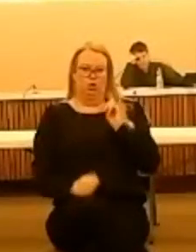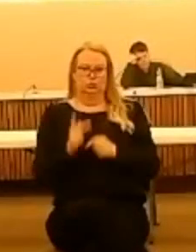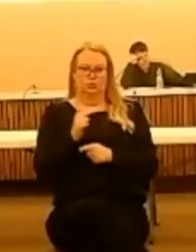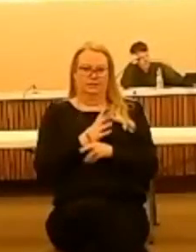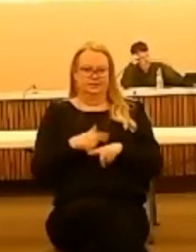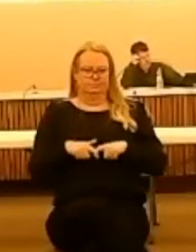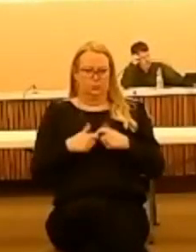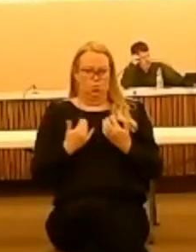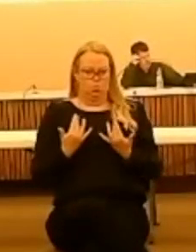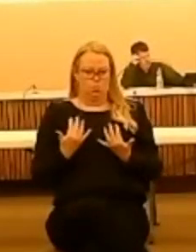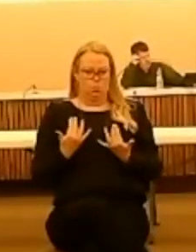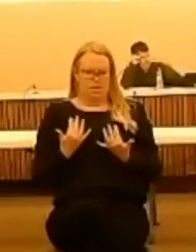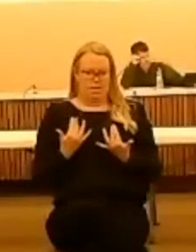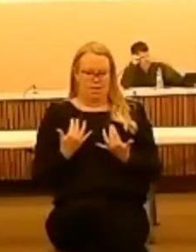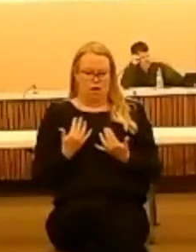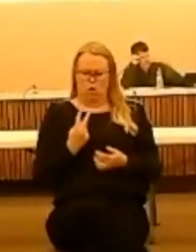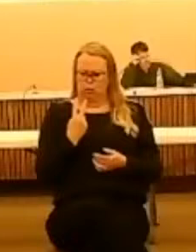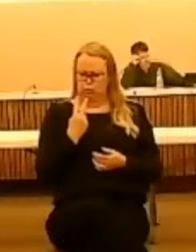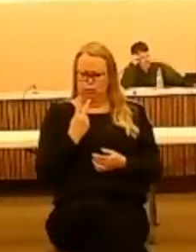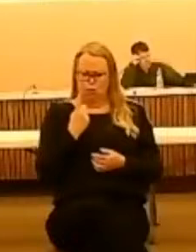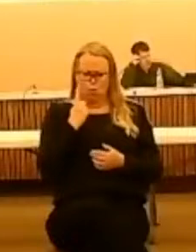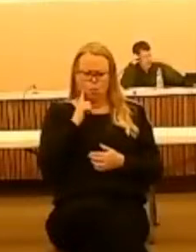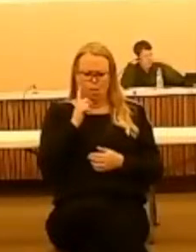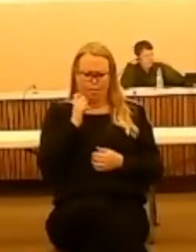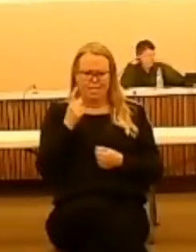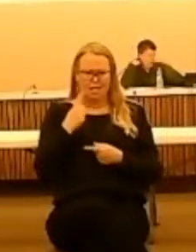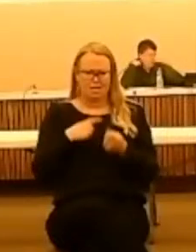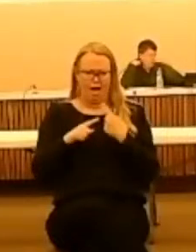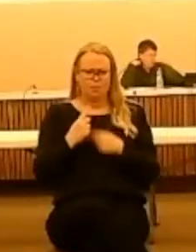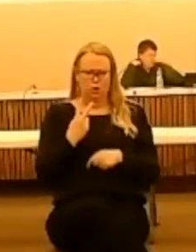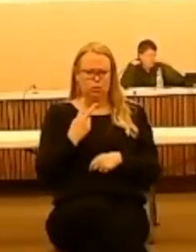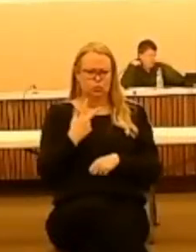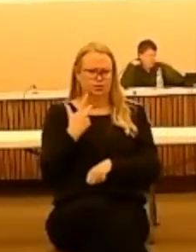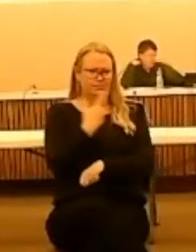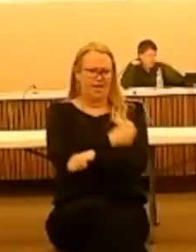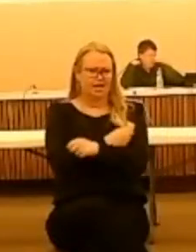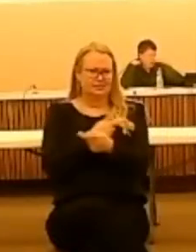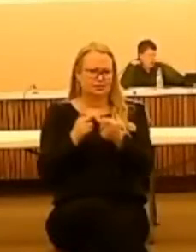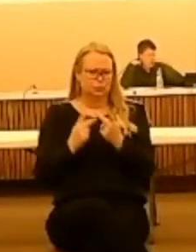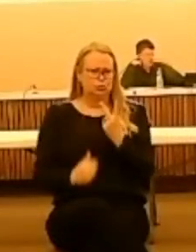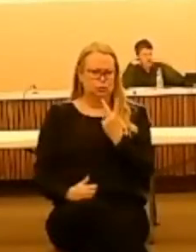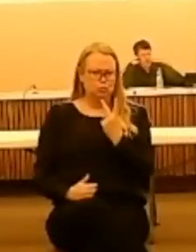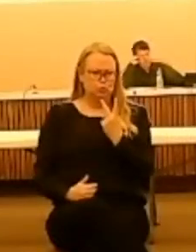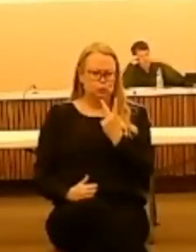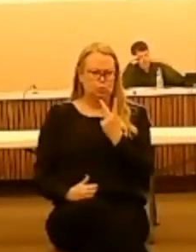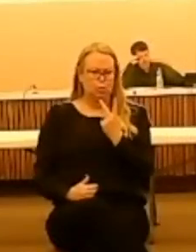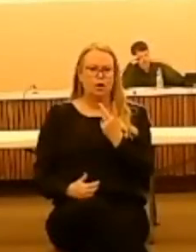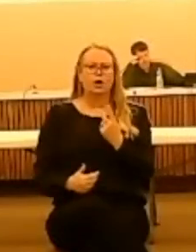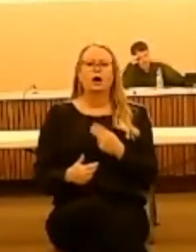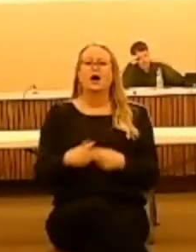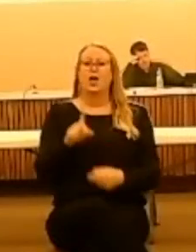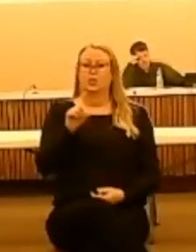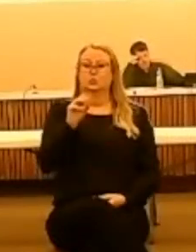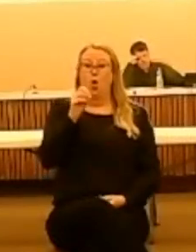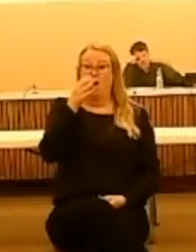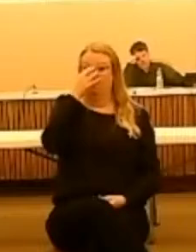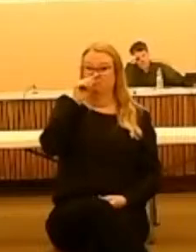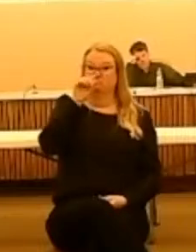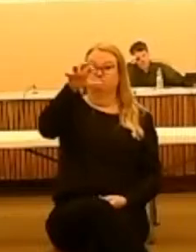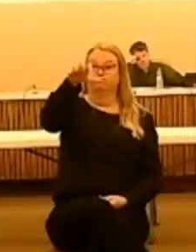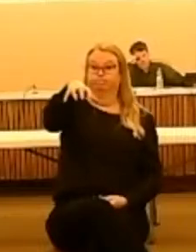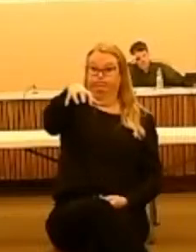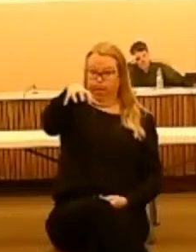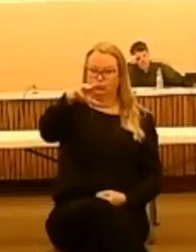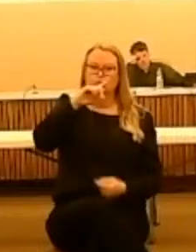should be in town fairly quickly. I don't know that the first one needs it. it's the Dome Arena. Because